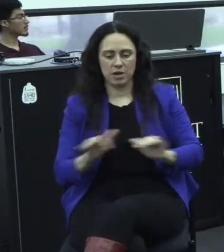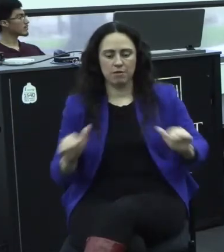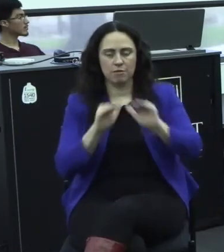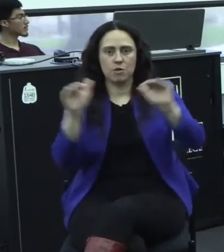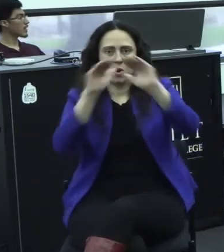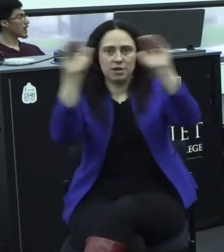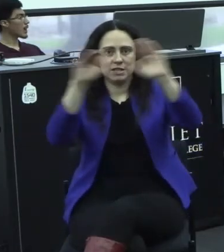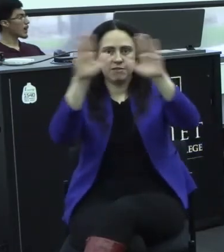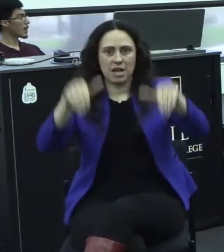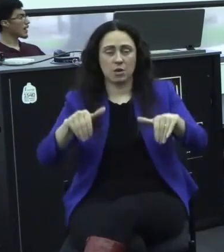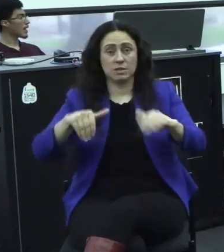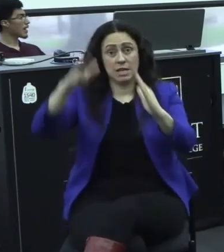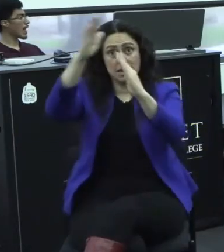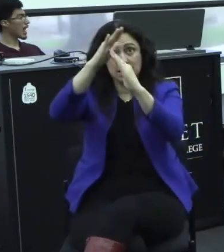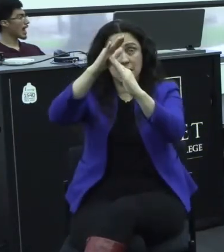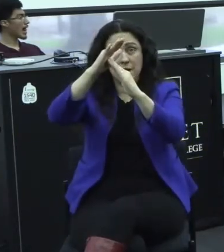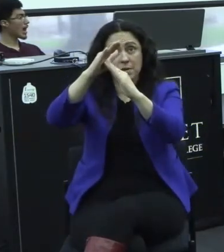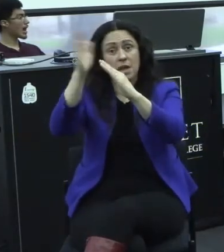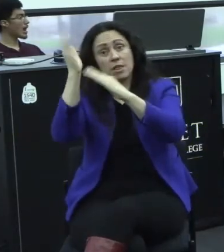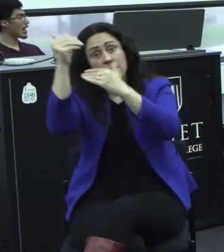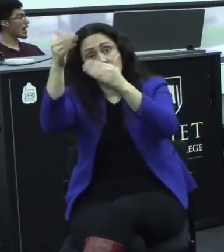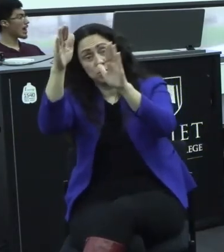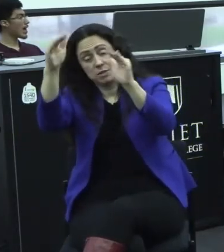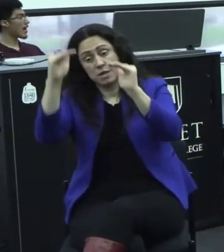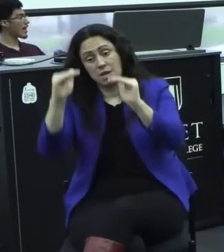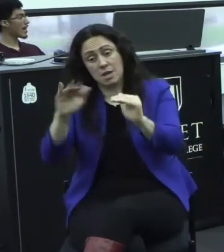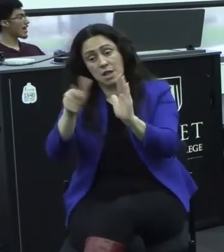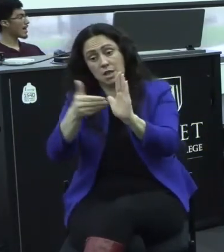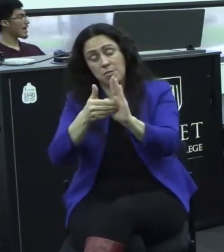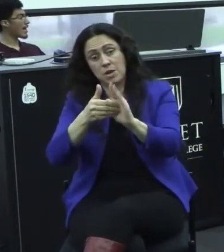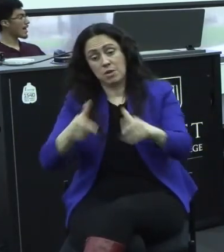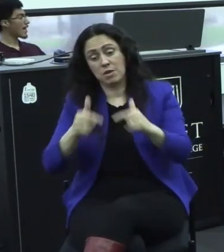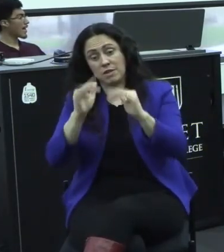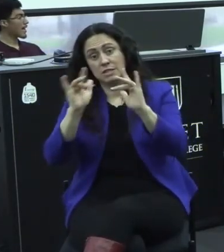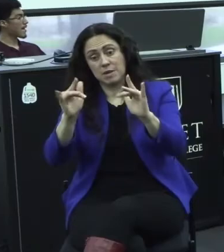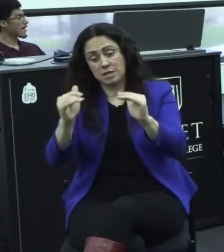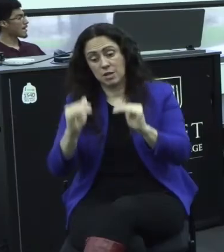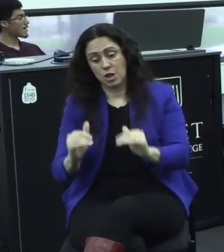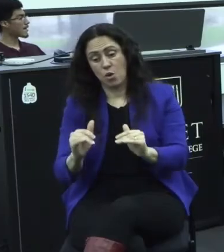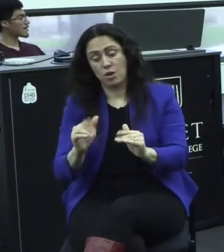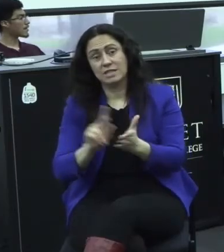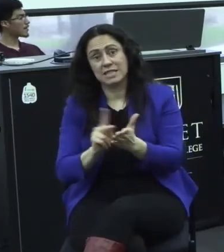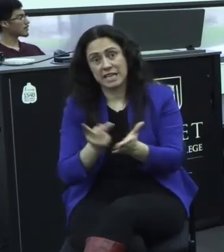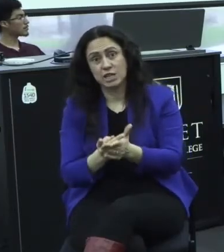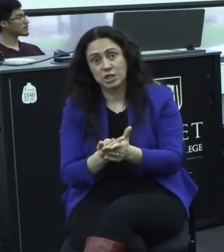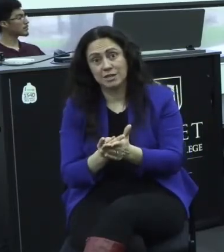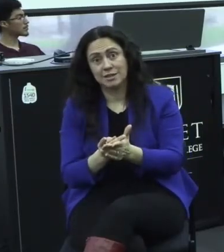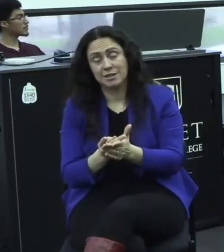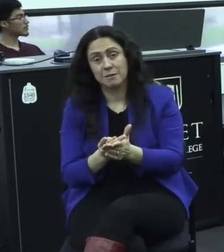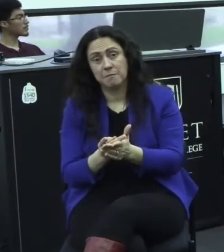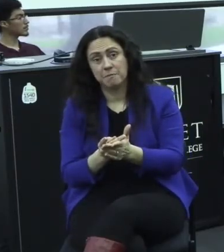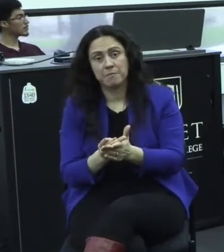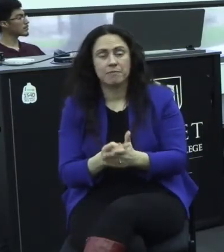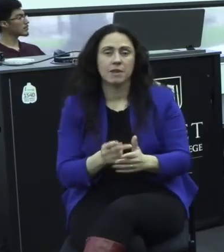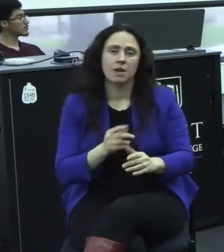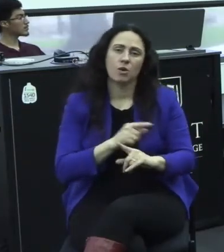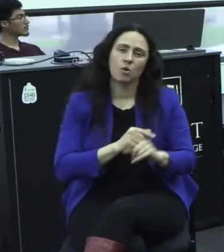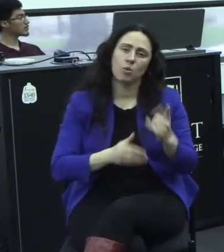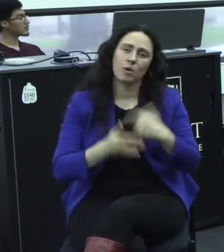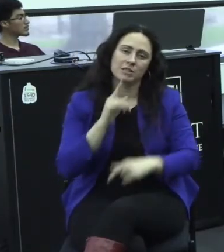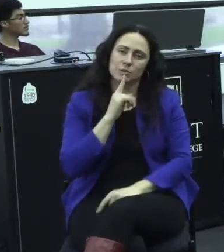the top, there's the bedrooms. The middle floor is the living space, and the lower floor is the kitchen. And what's